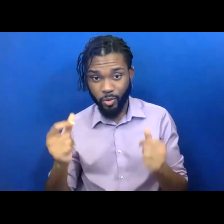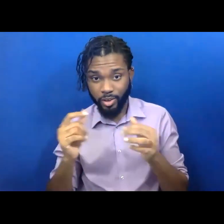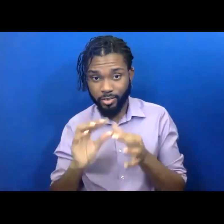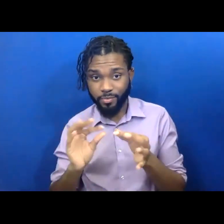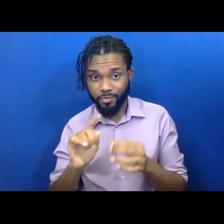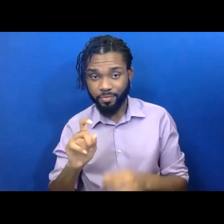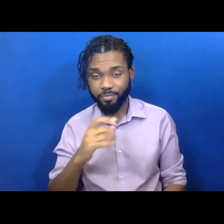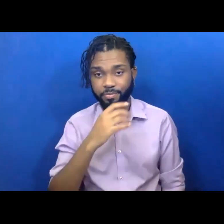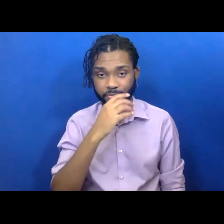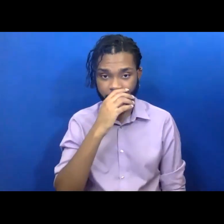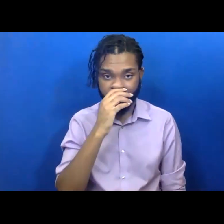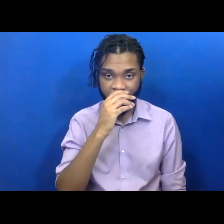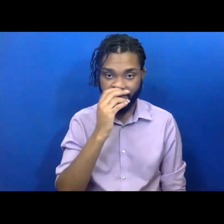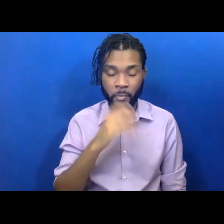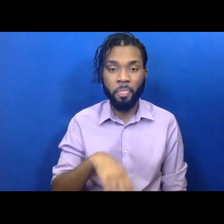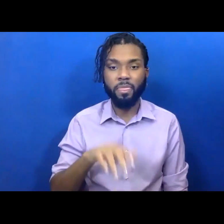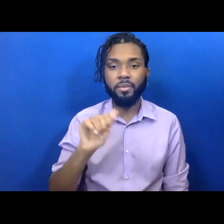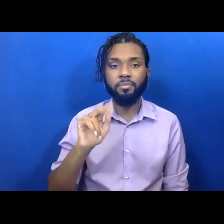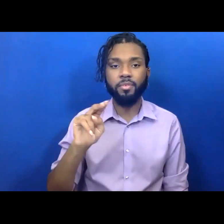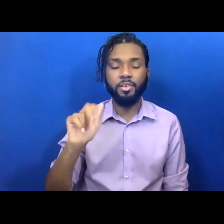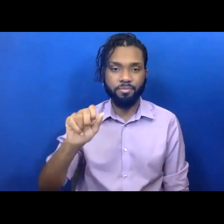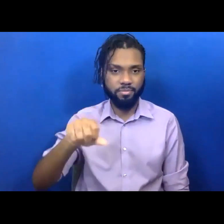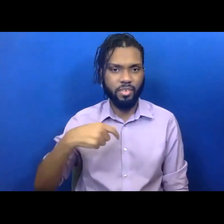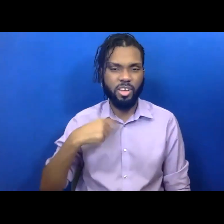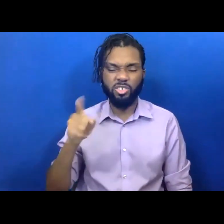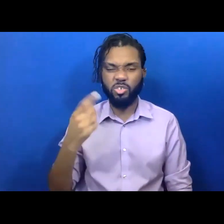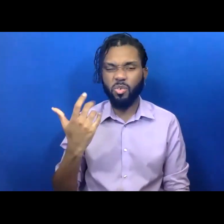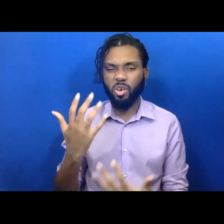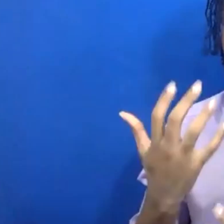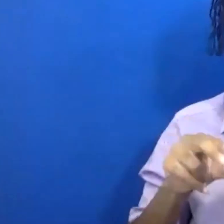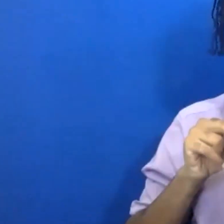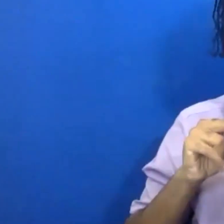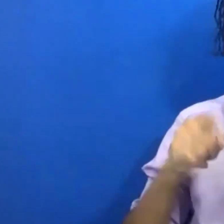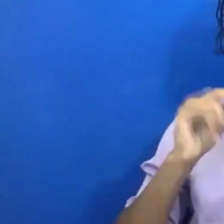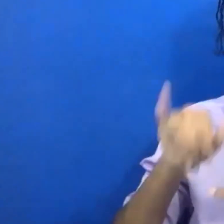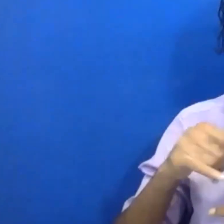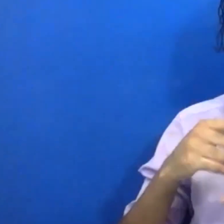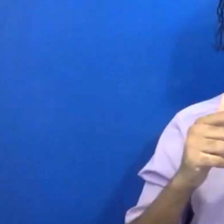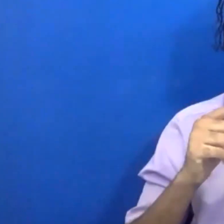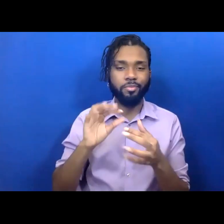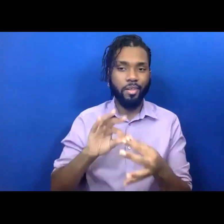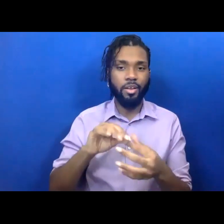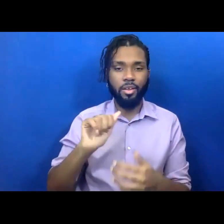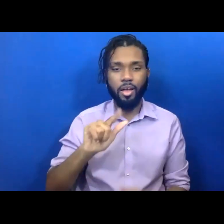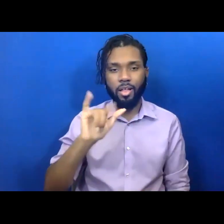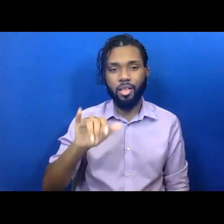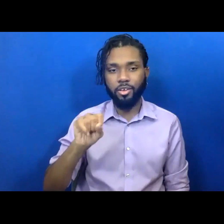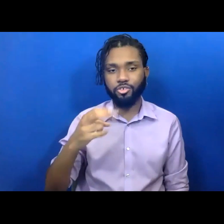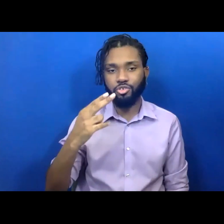add, actually bouncing off of that, I wanted to add some comments about allyship in general as we've been talking about